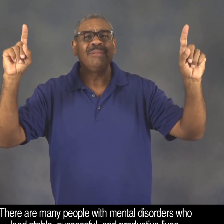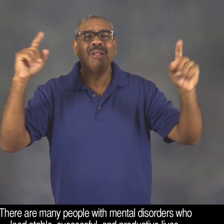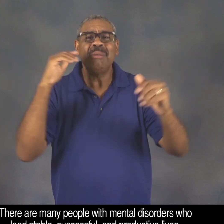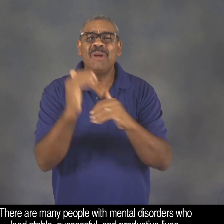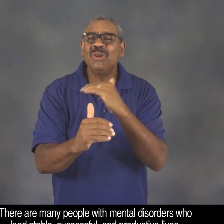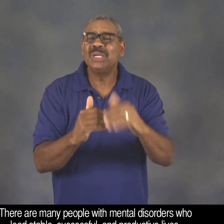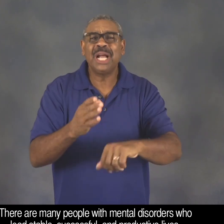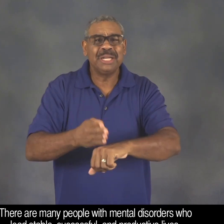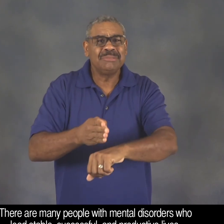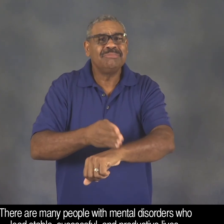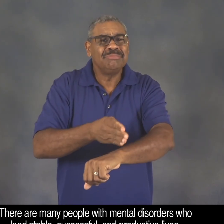help,